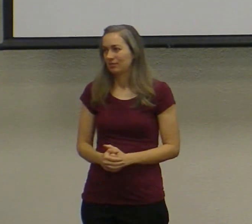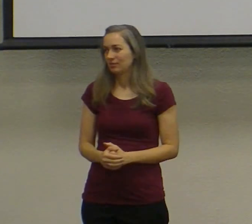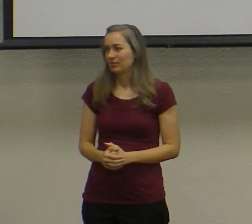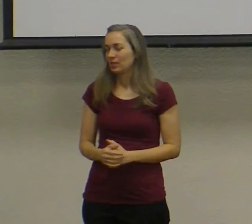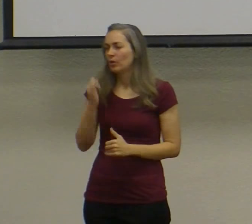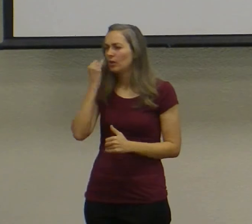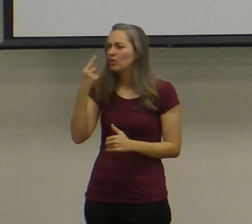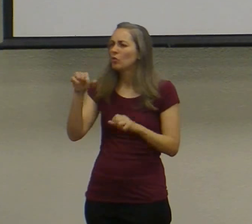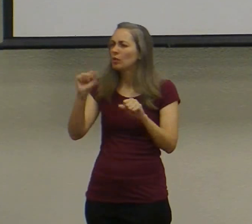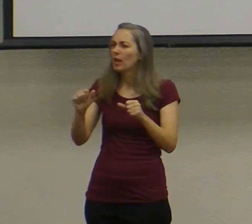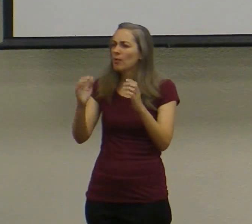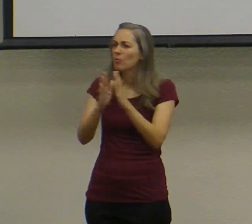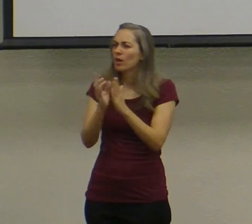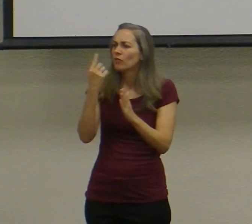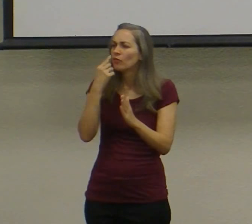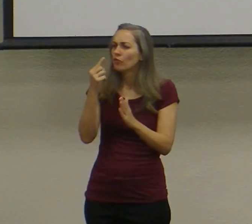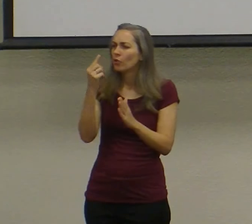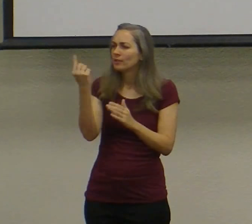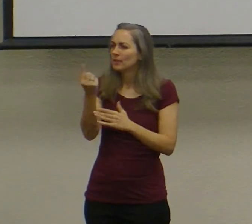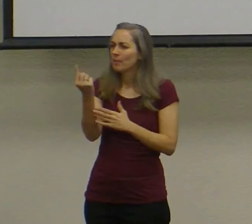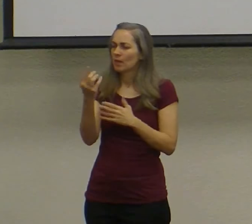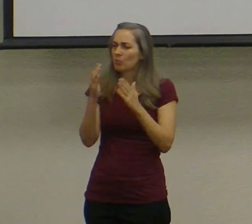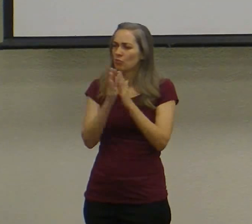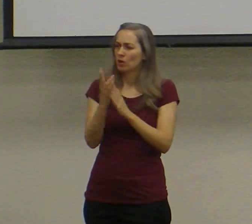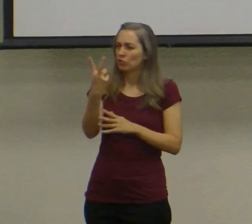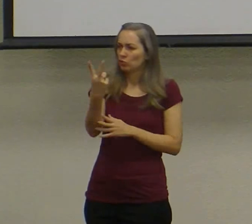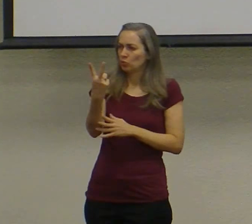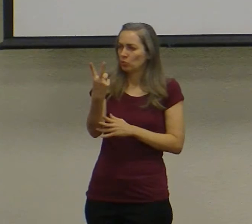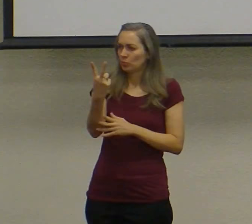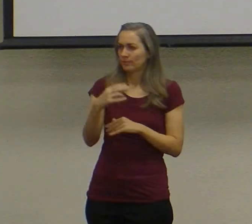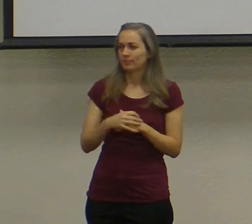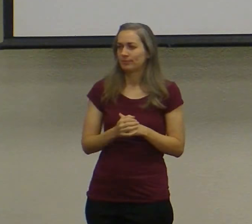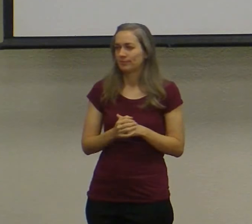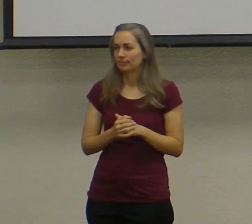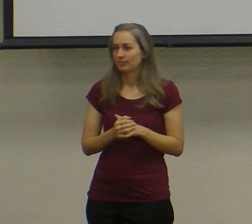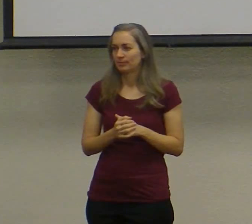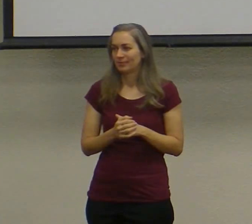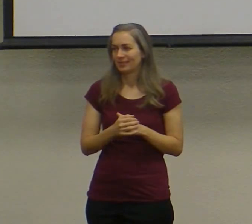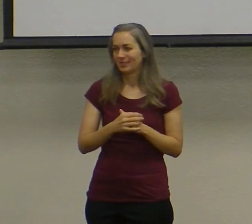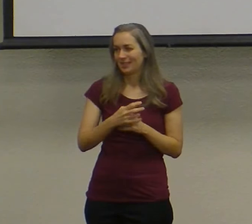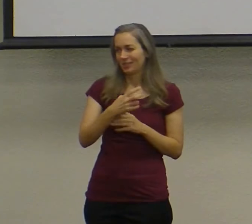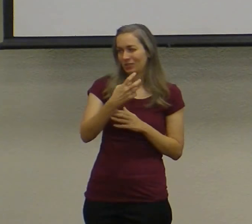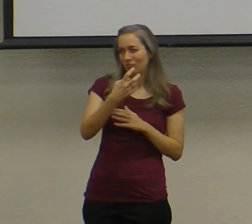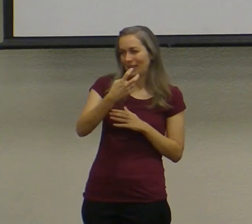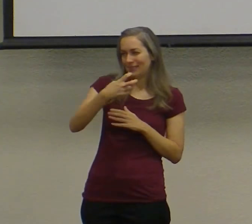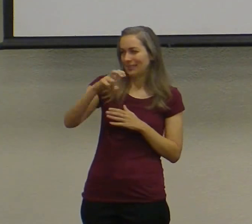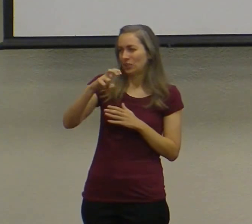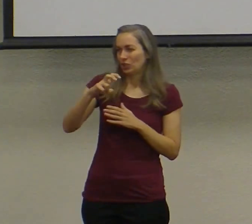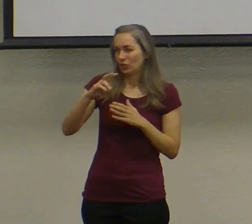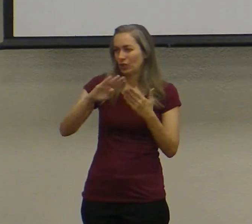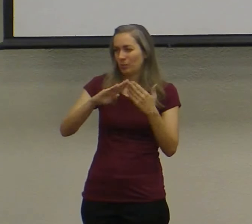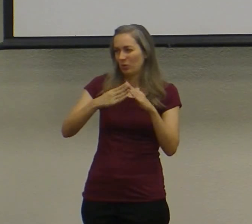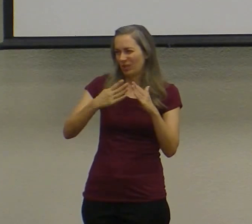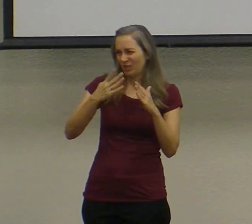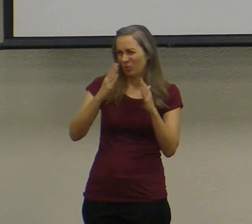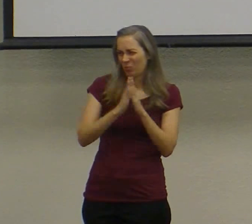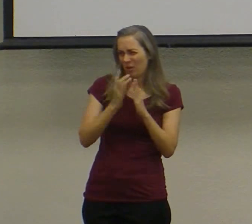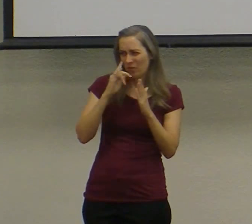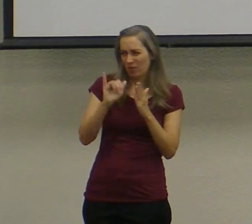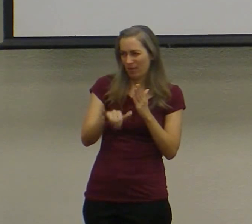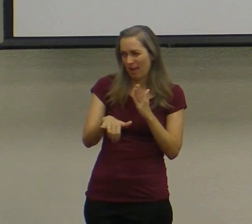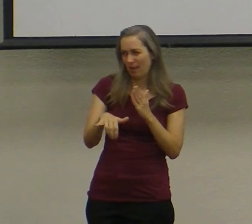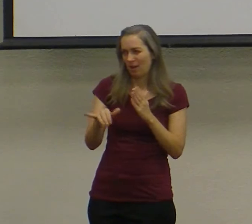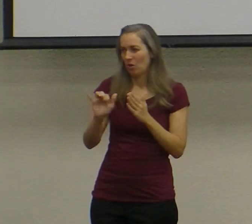two things. They're transitioning into kind of missional communities. And so pray for that, and then pray that a prayer culture